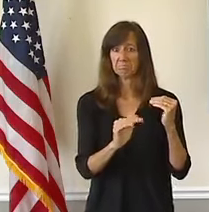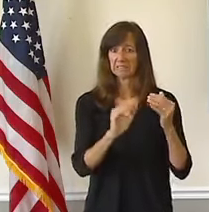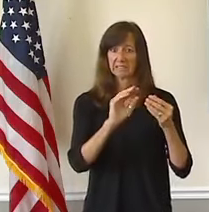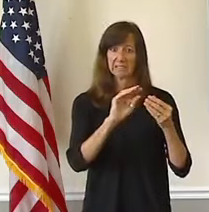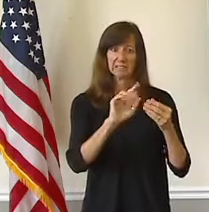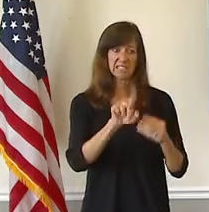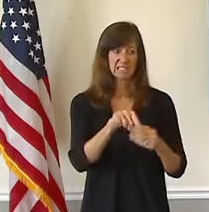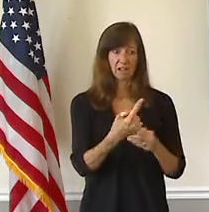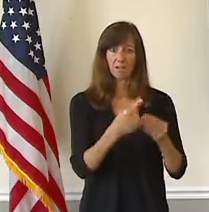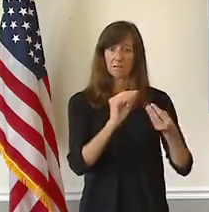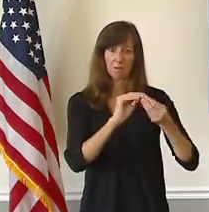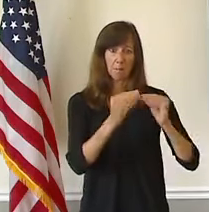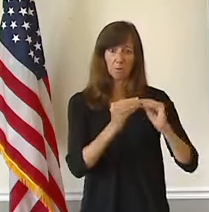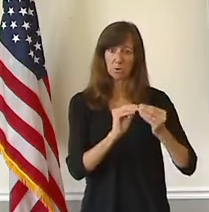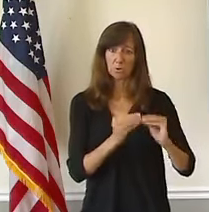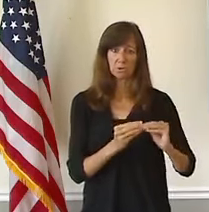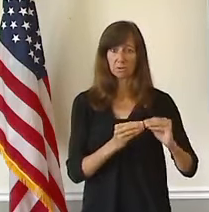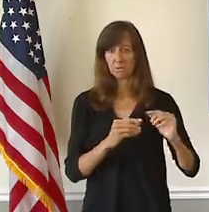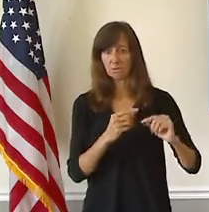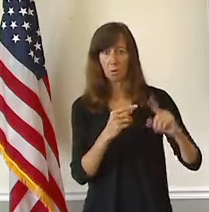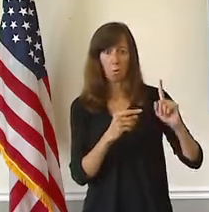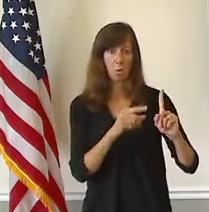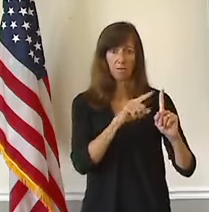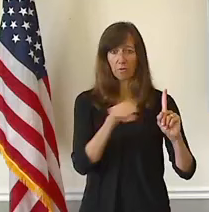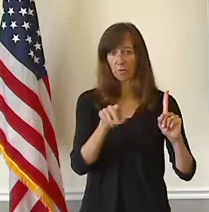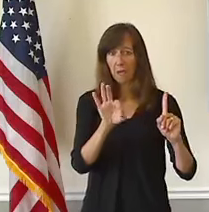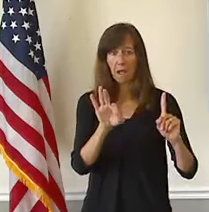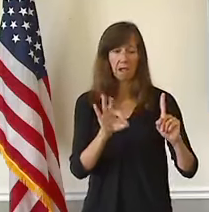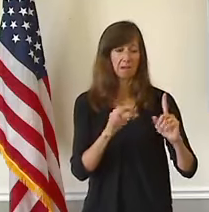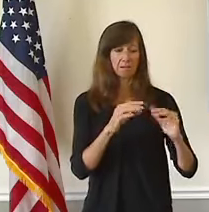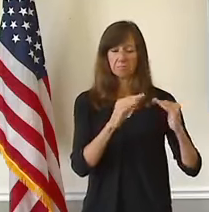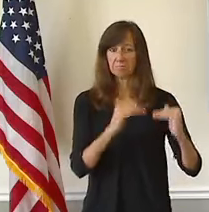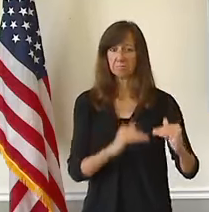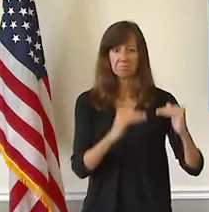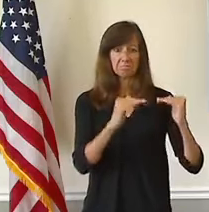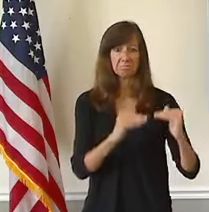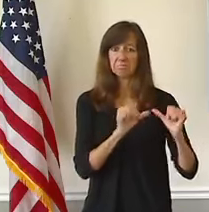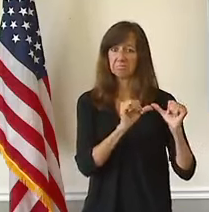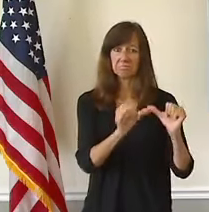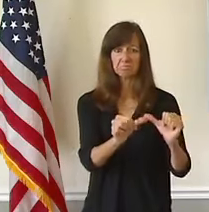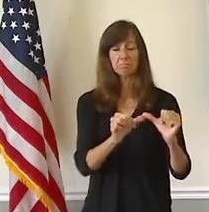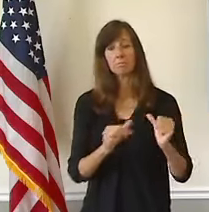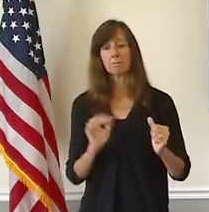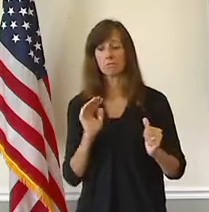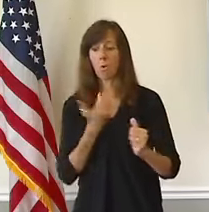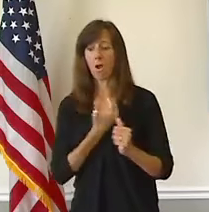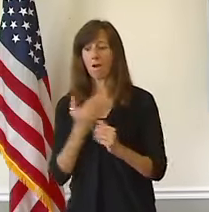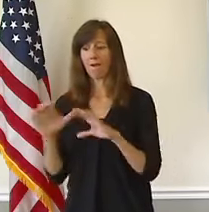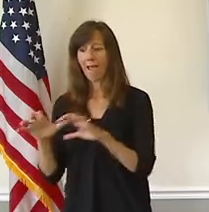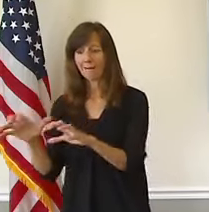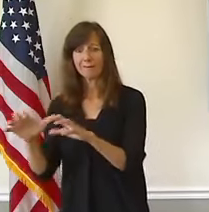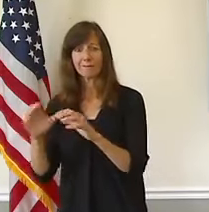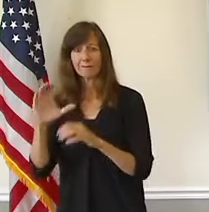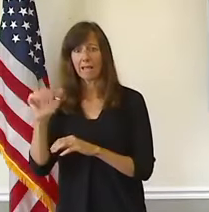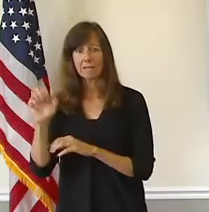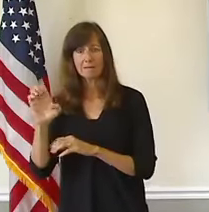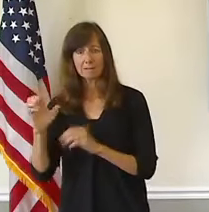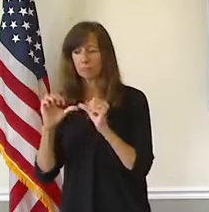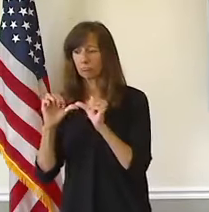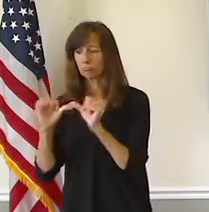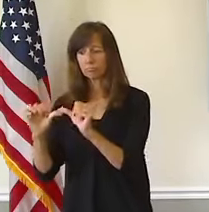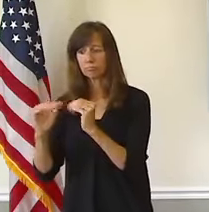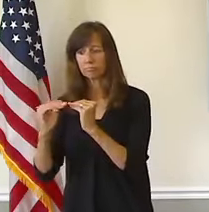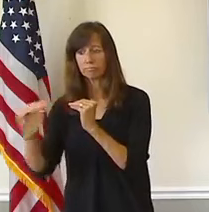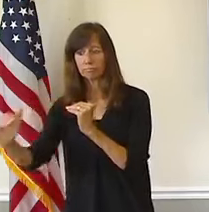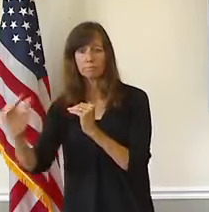new cases. At the same time, seeing obviously the active cases remain stable, so that is all positive for us. If there is a concern, we'll